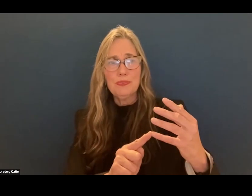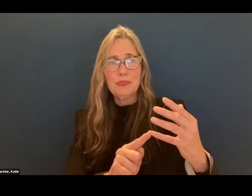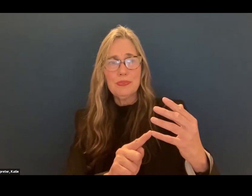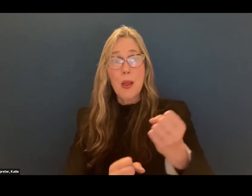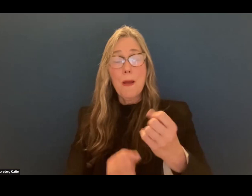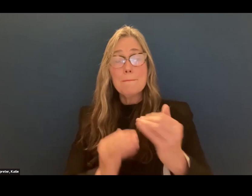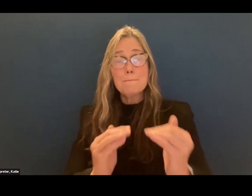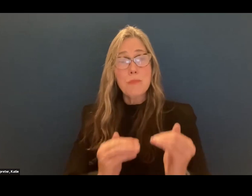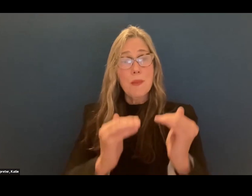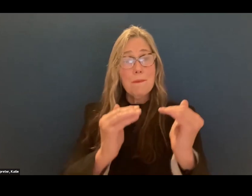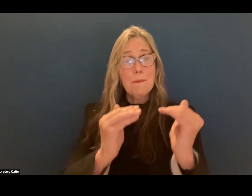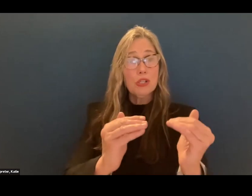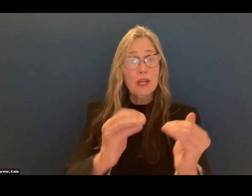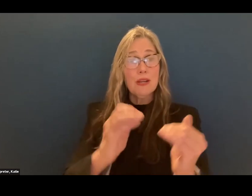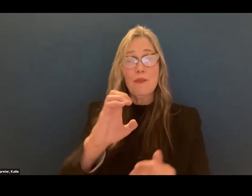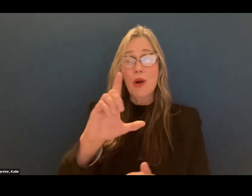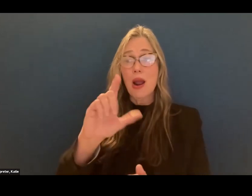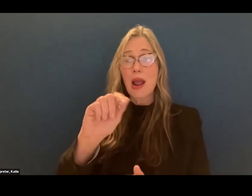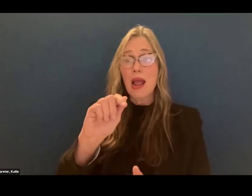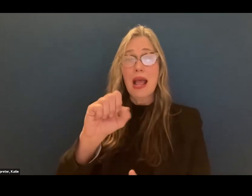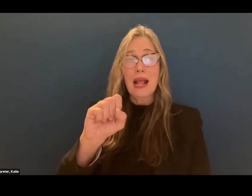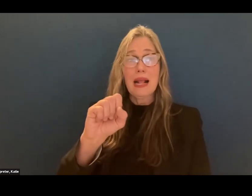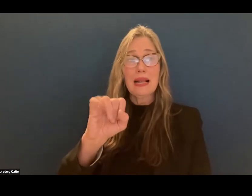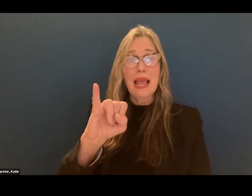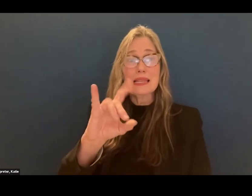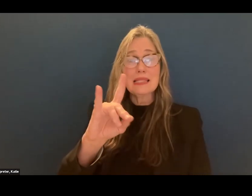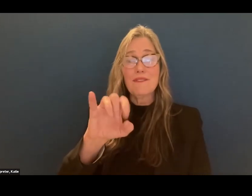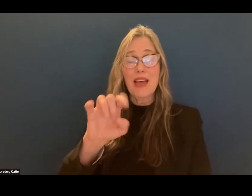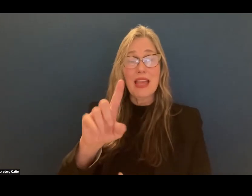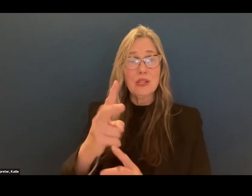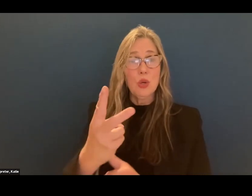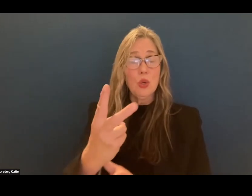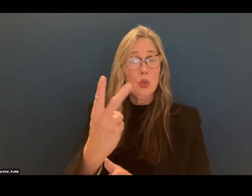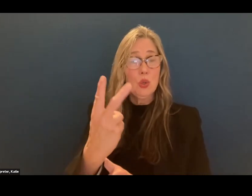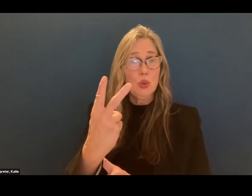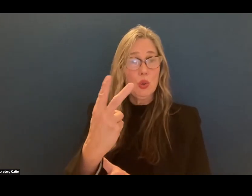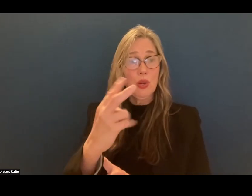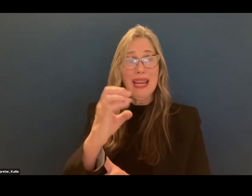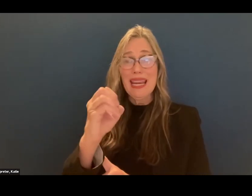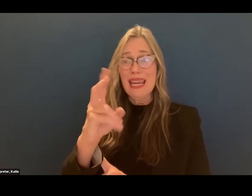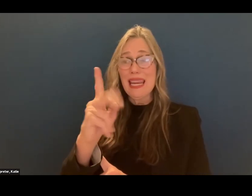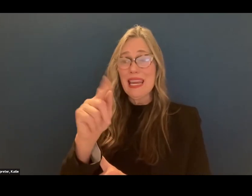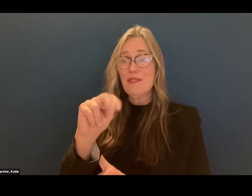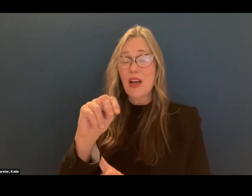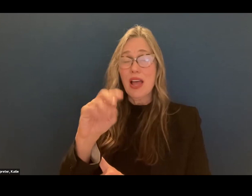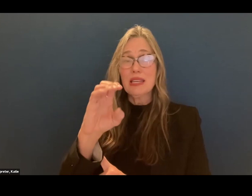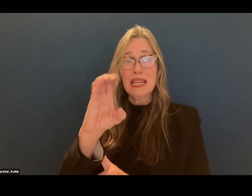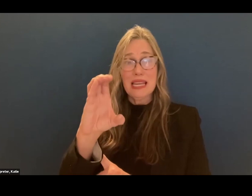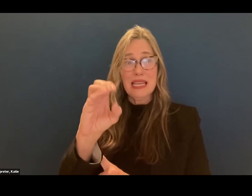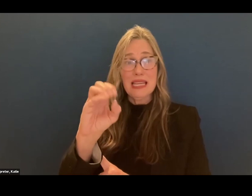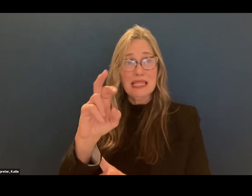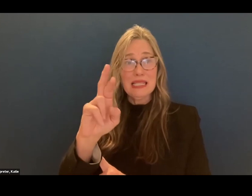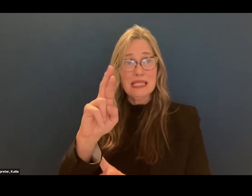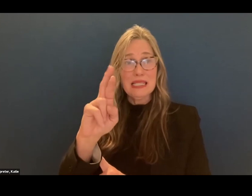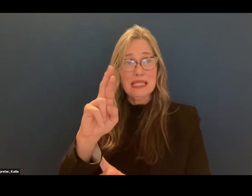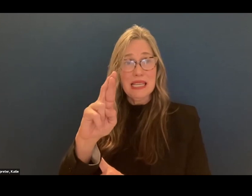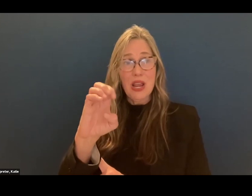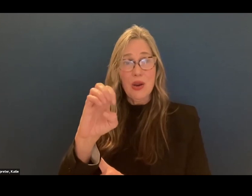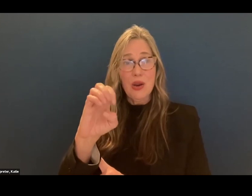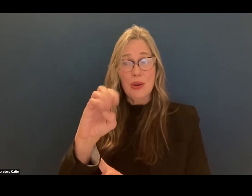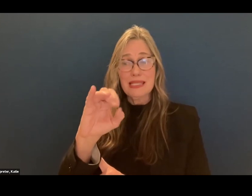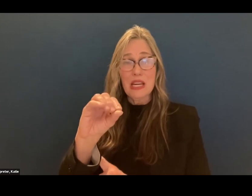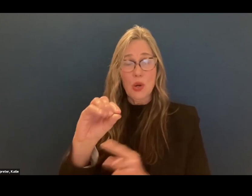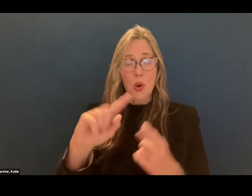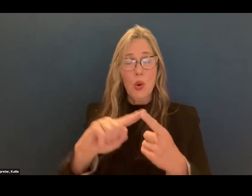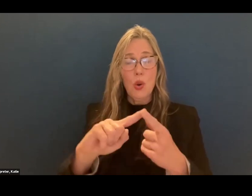promotions for classified. And you'll see we have 2 on the list, Yvonne Saracedo and Jessica Navarro. And